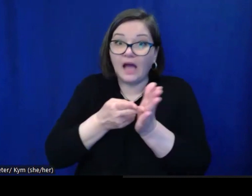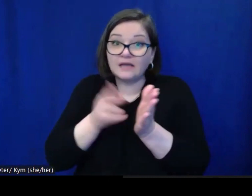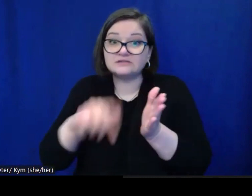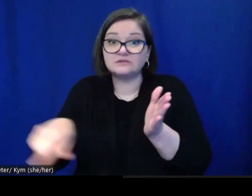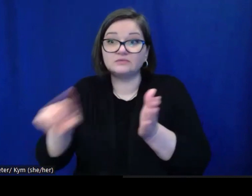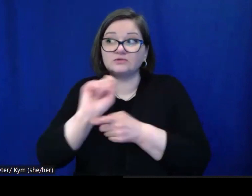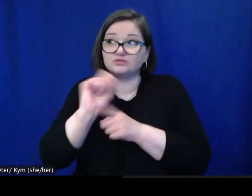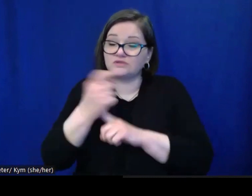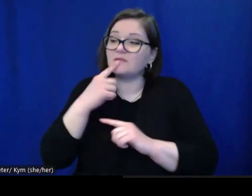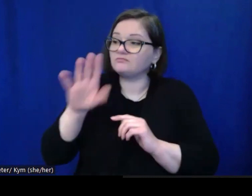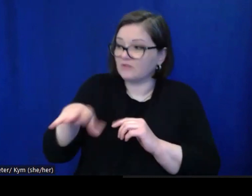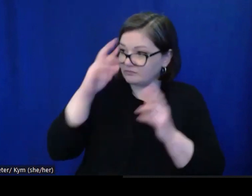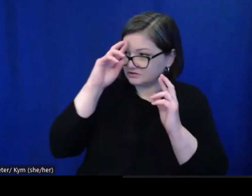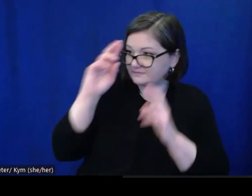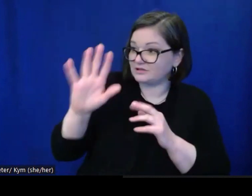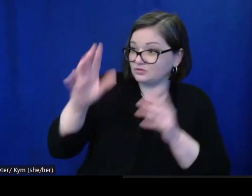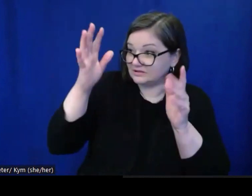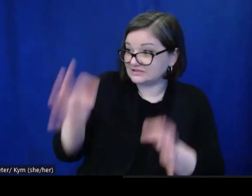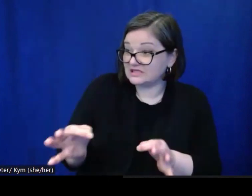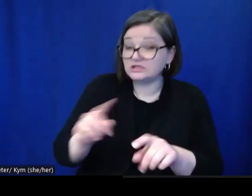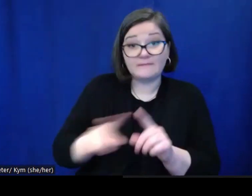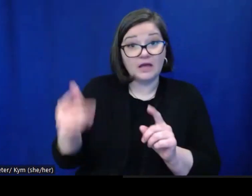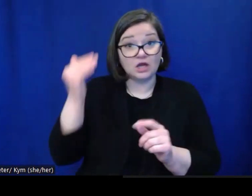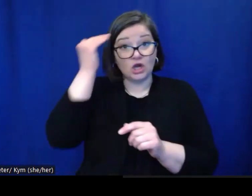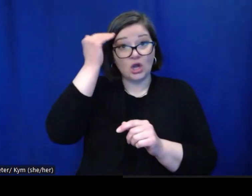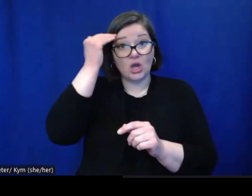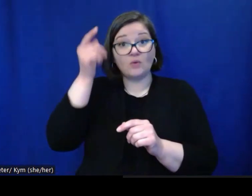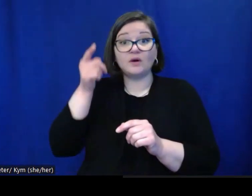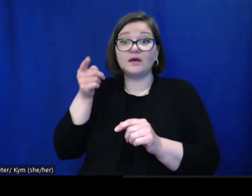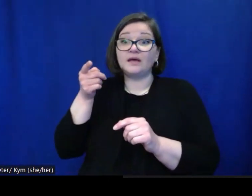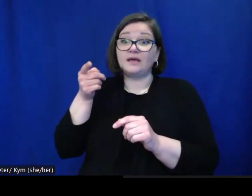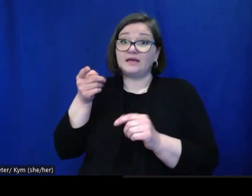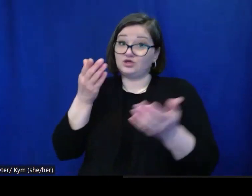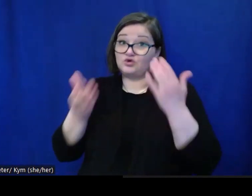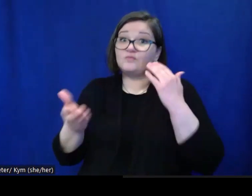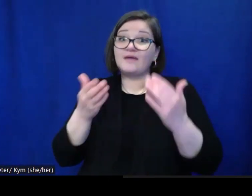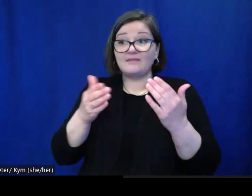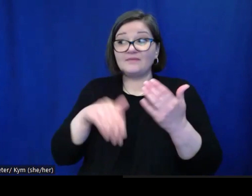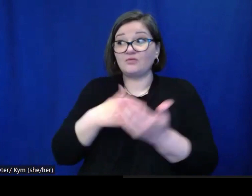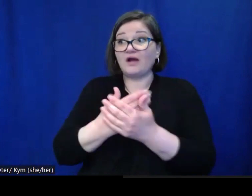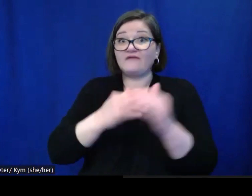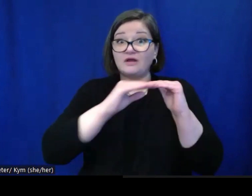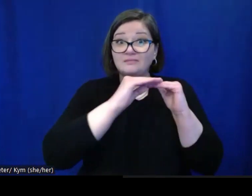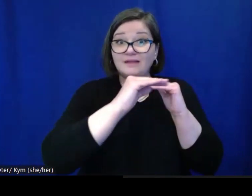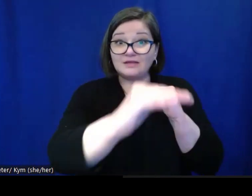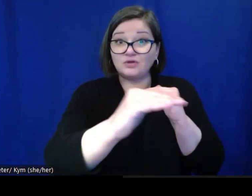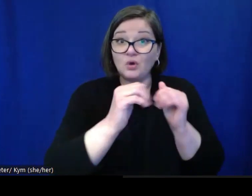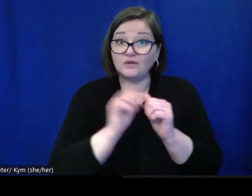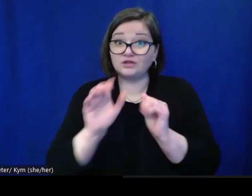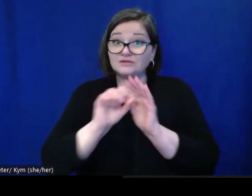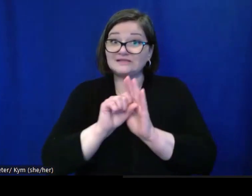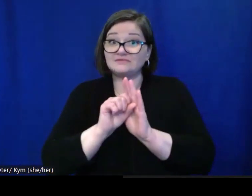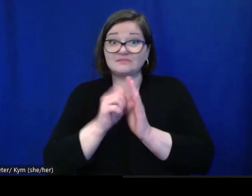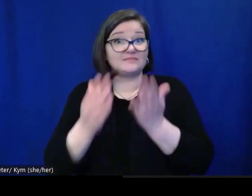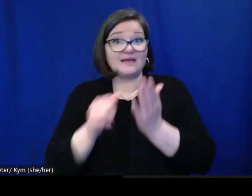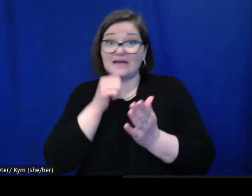respect your decision. Just know that this may be a plateau of as good as you get with your symptoms.